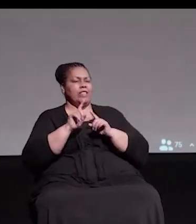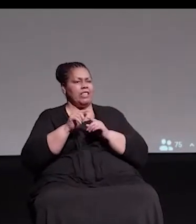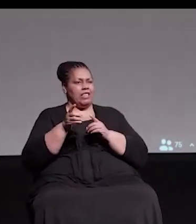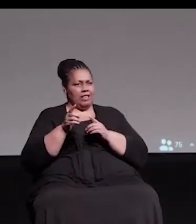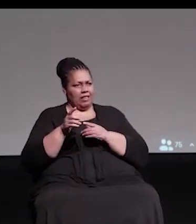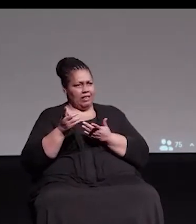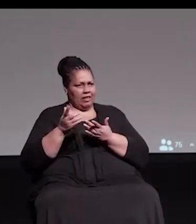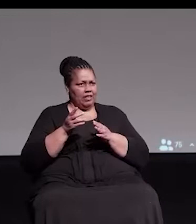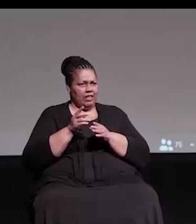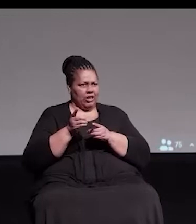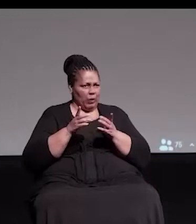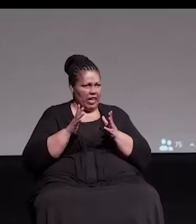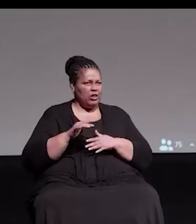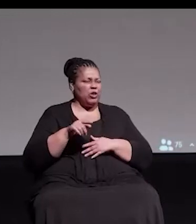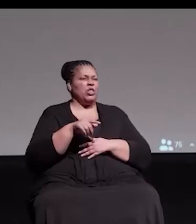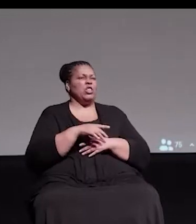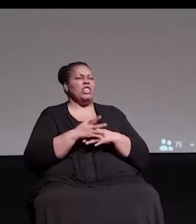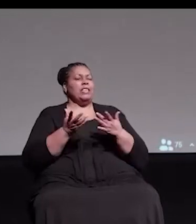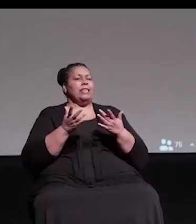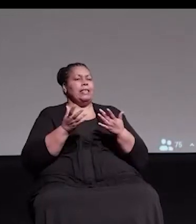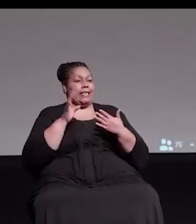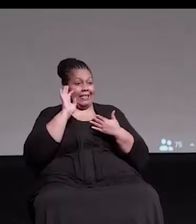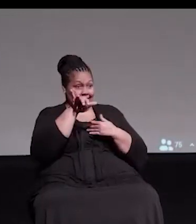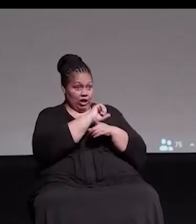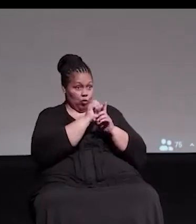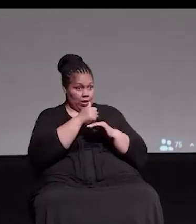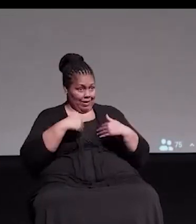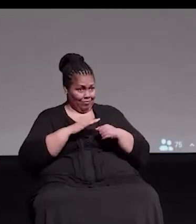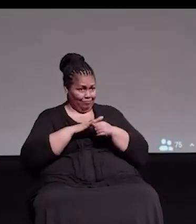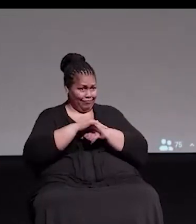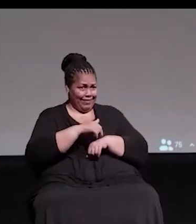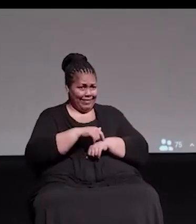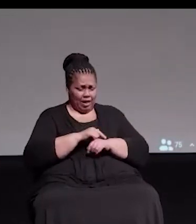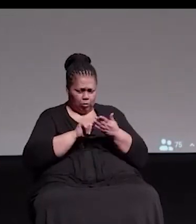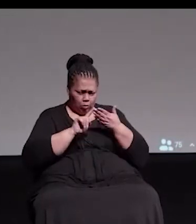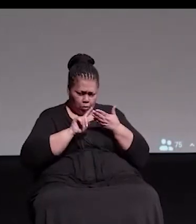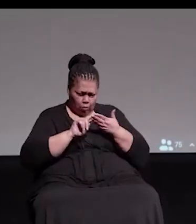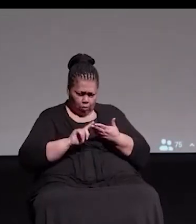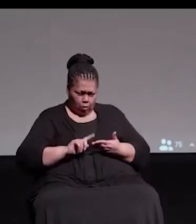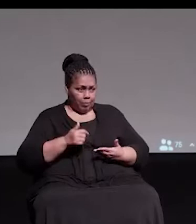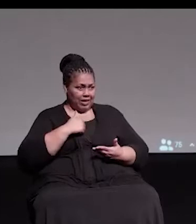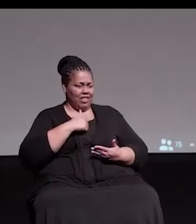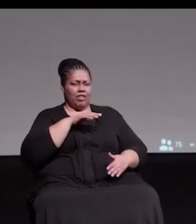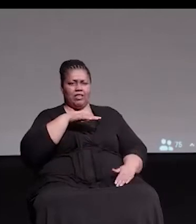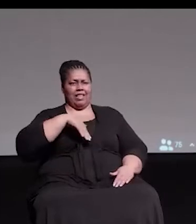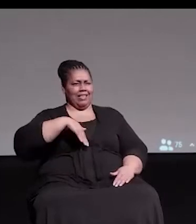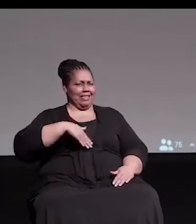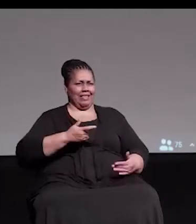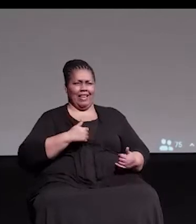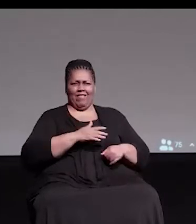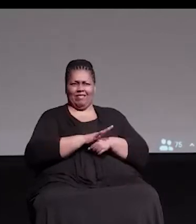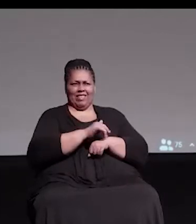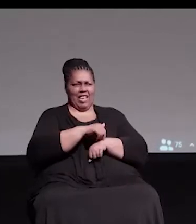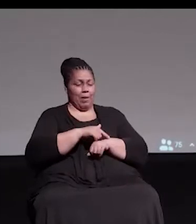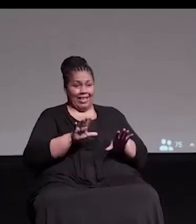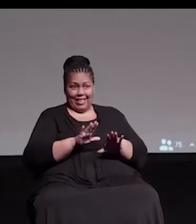It wasn't a situation in which I had time to like do much research of my own. You know, I like did as